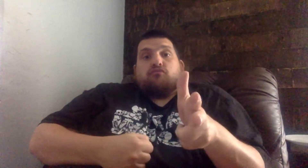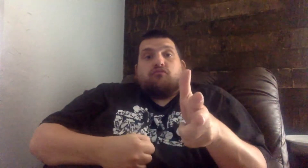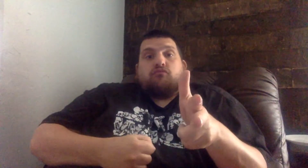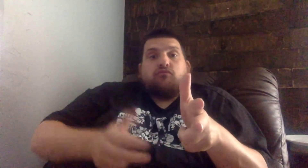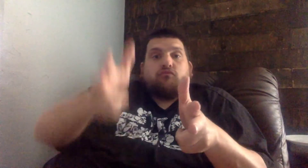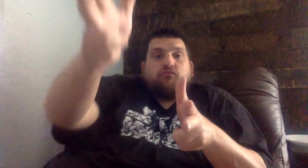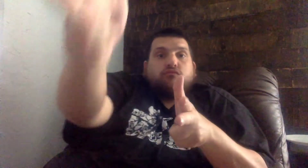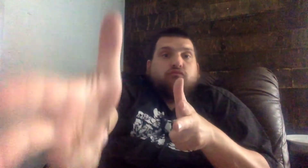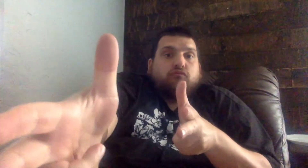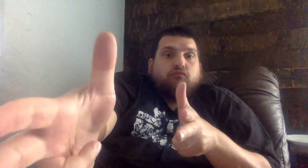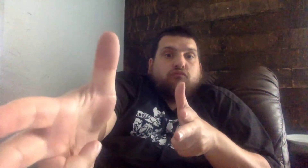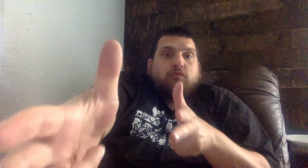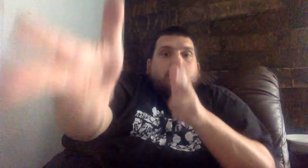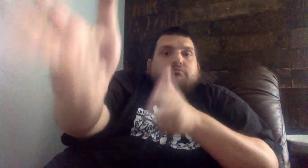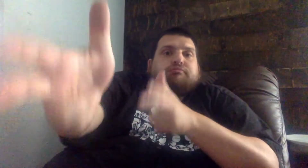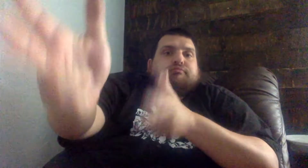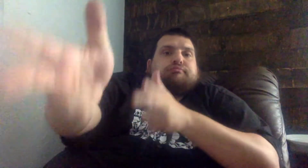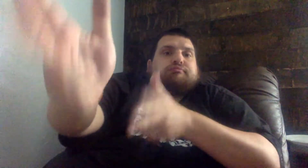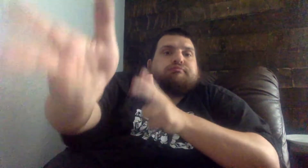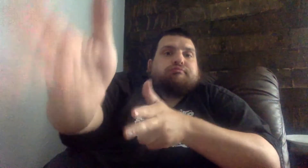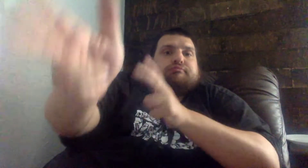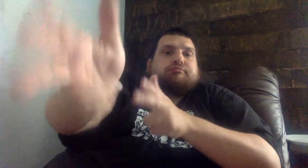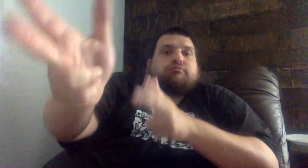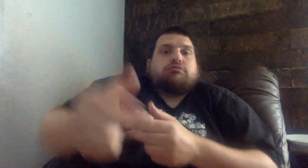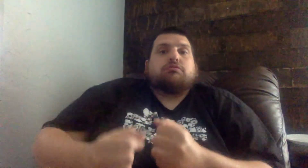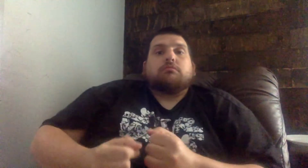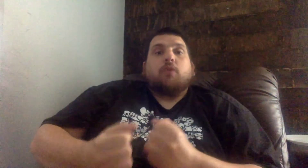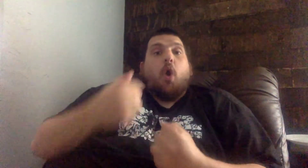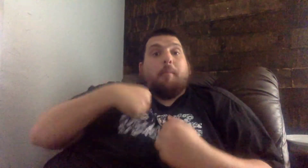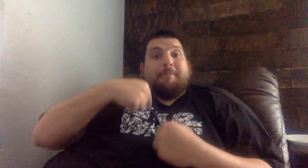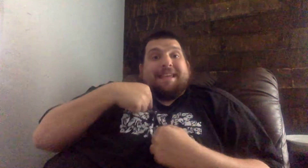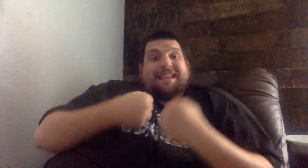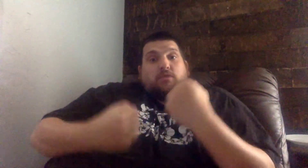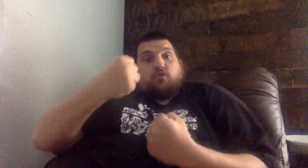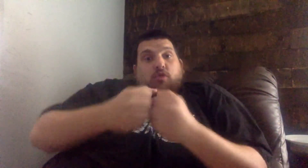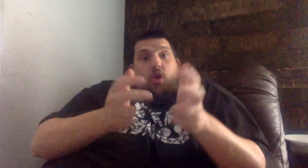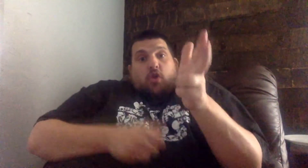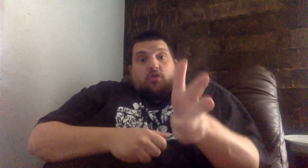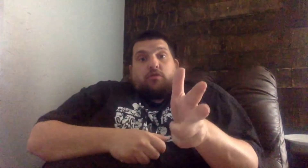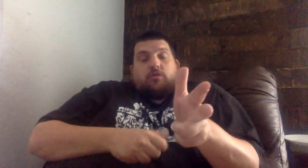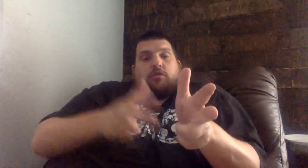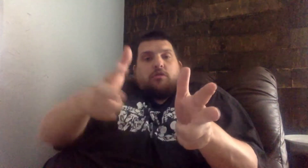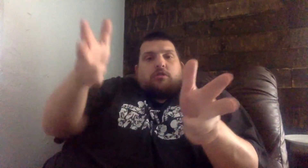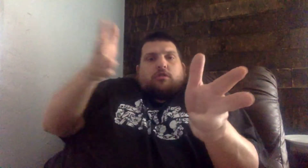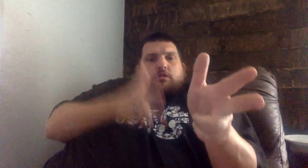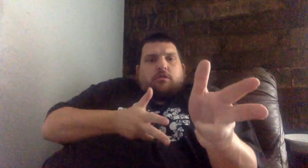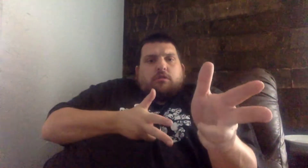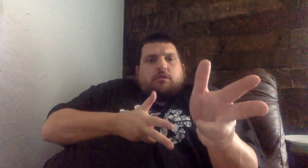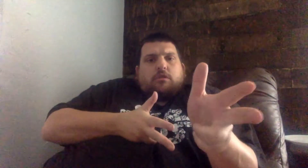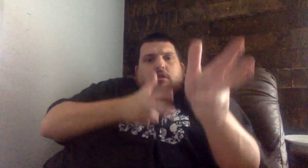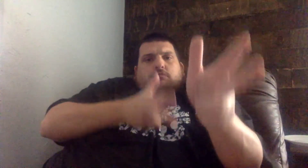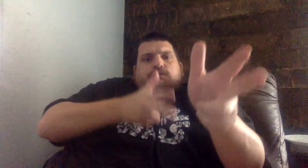Car is here. There's a car ahead and they're driving. Or maybe I'm in this car